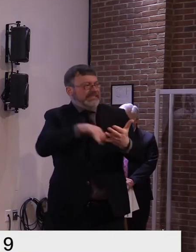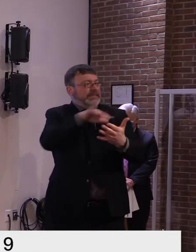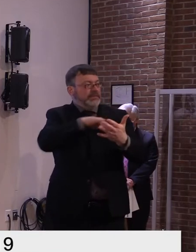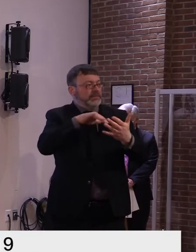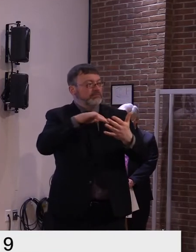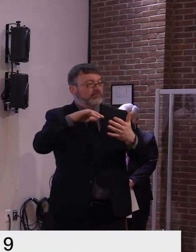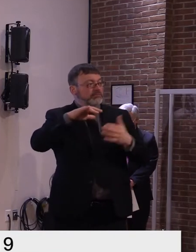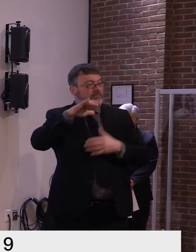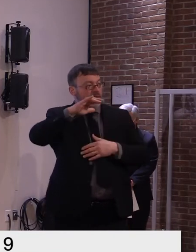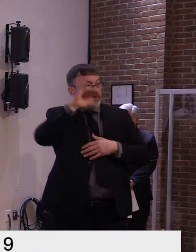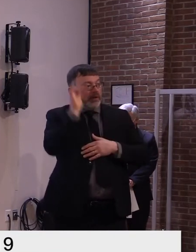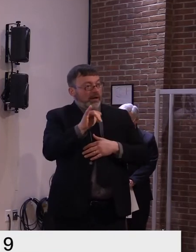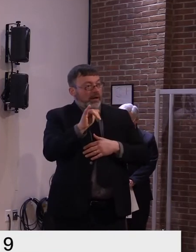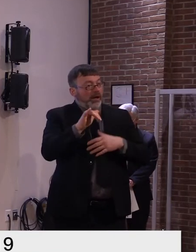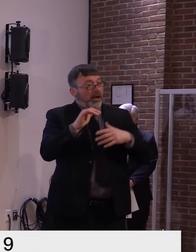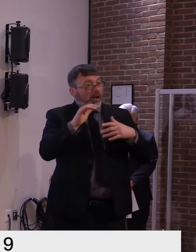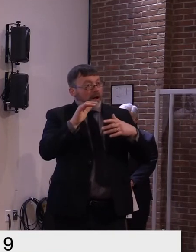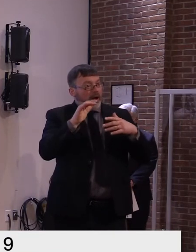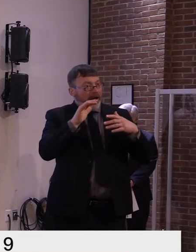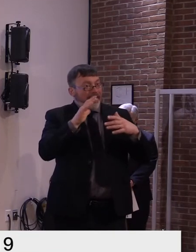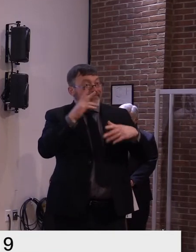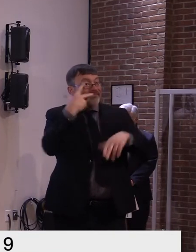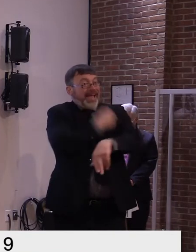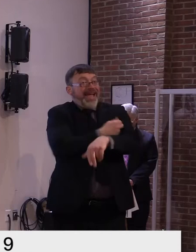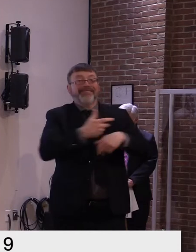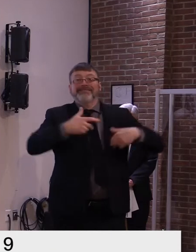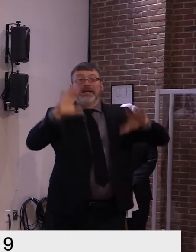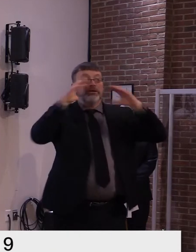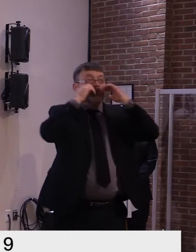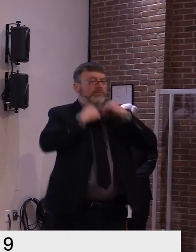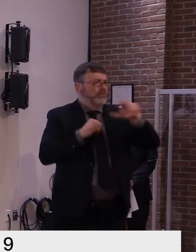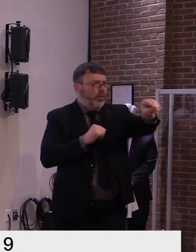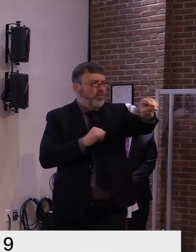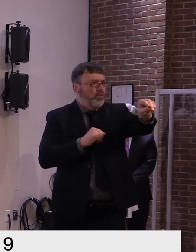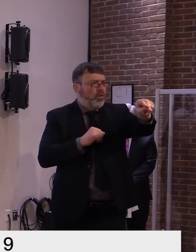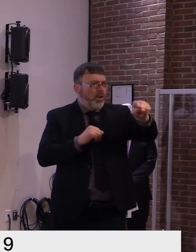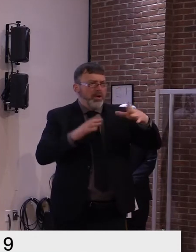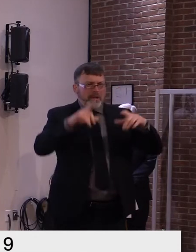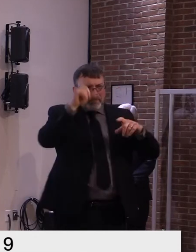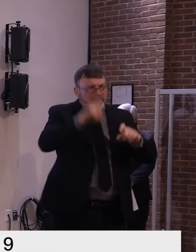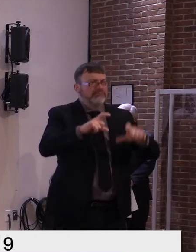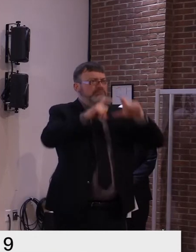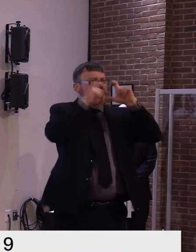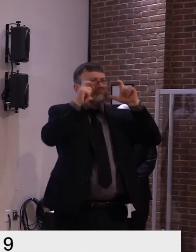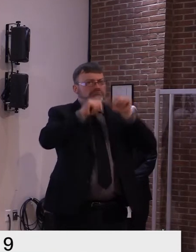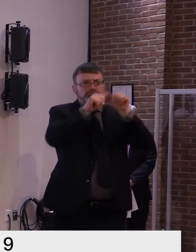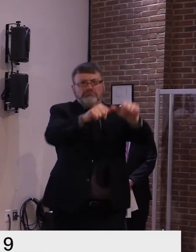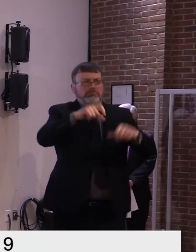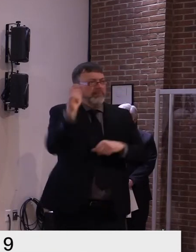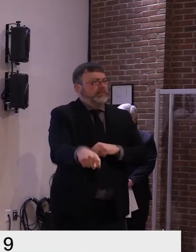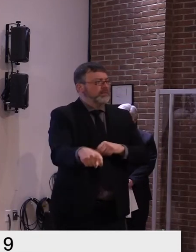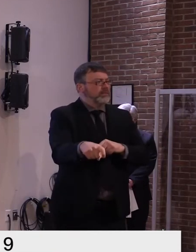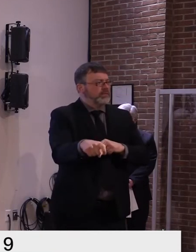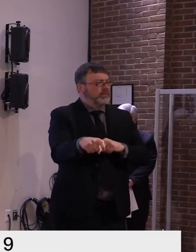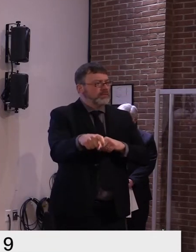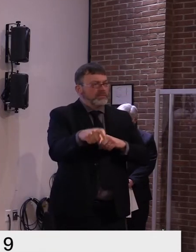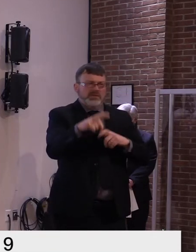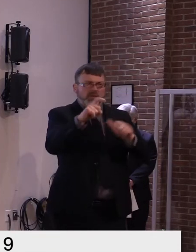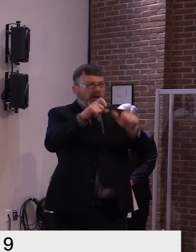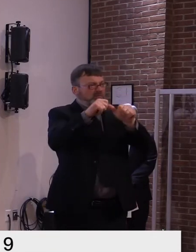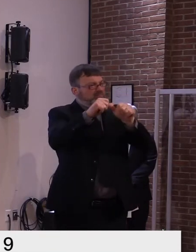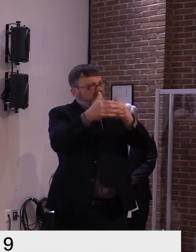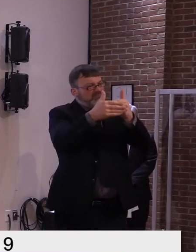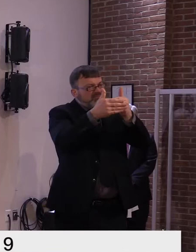precautions to prevent exposure and transmission in the coming weeks and months after that. And